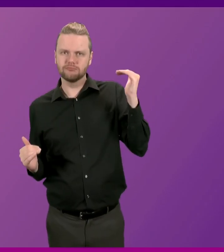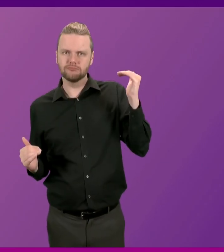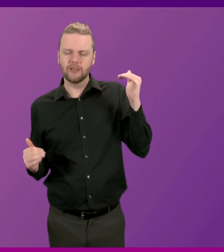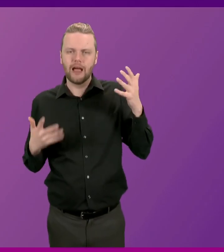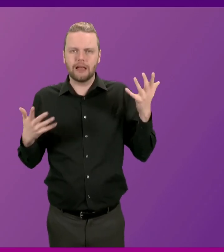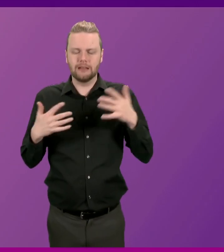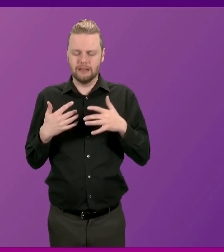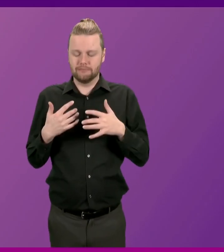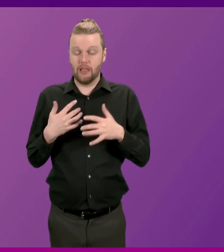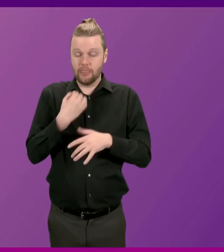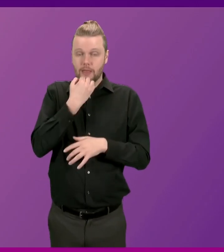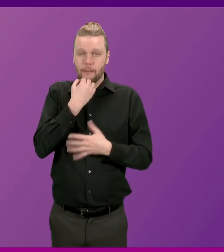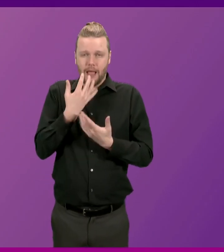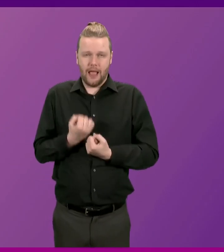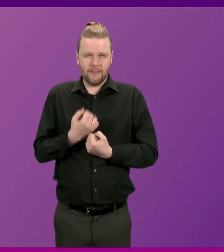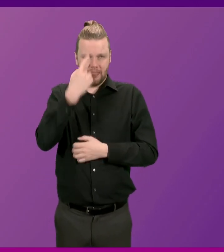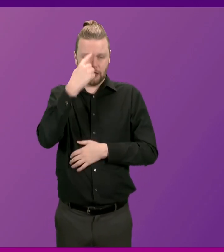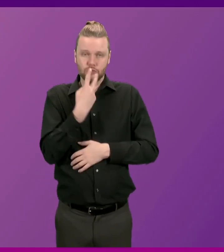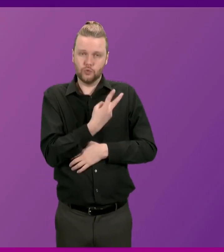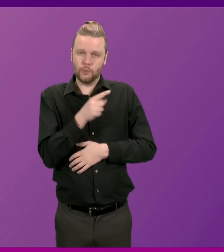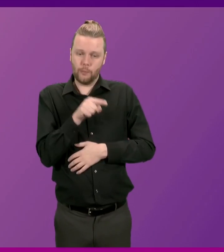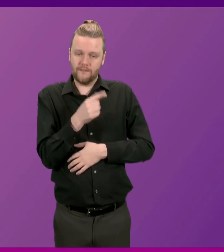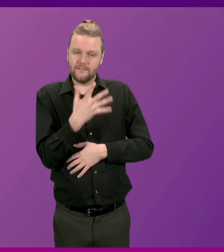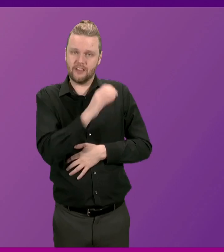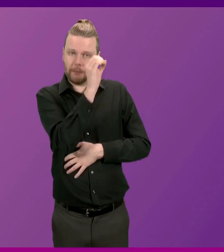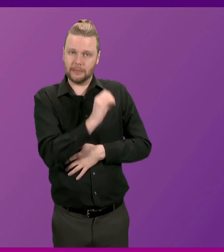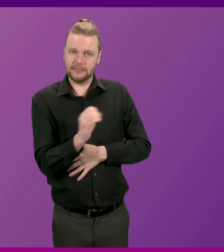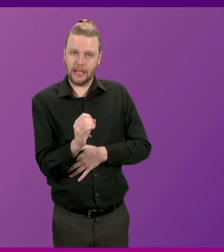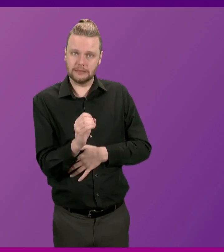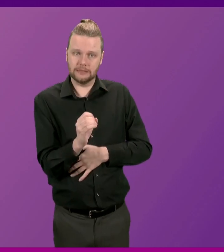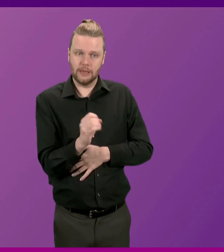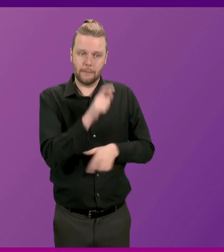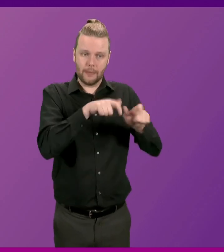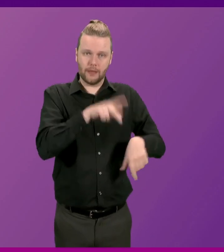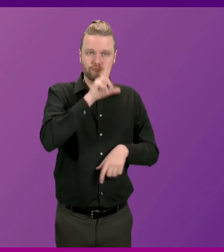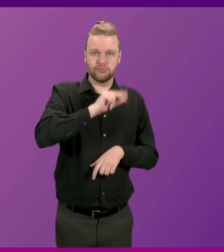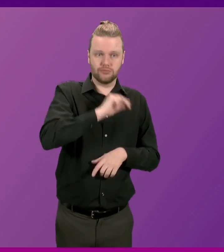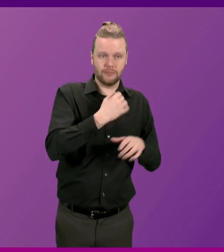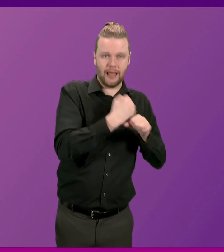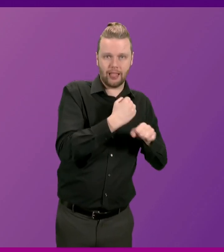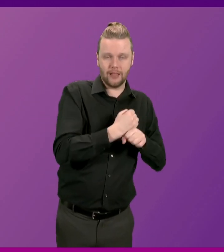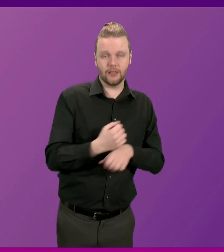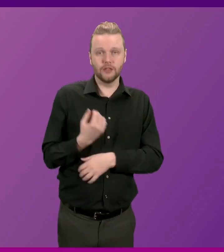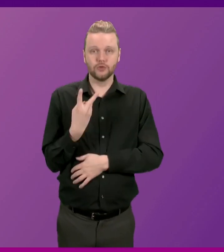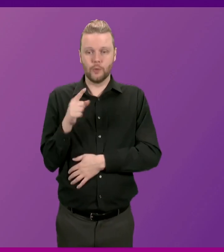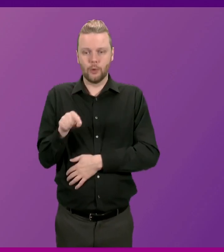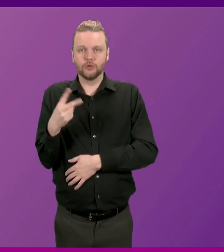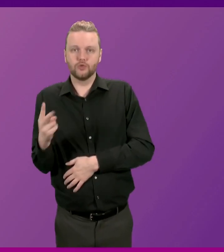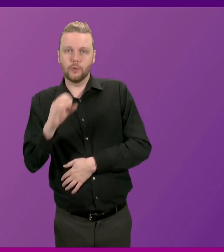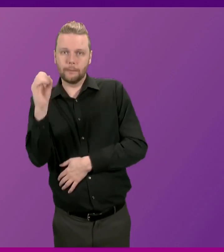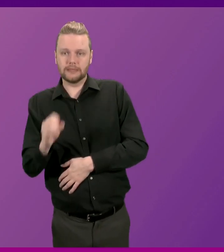that we've got as 2.5% of the population speak Gaelic and 2.2% of the